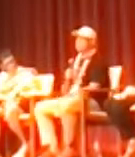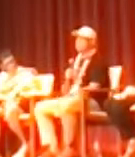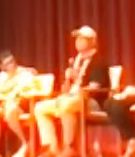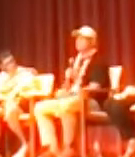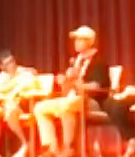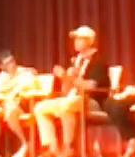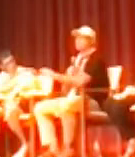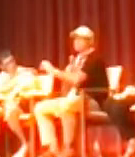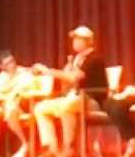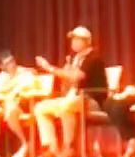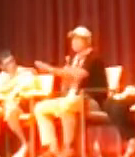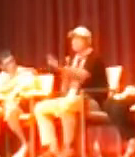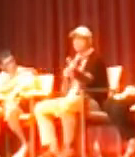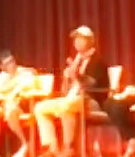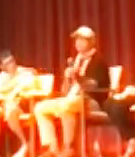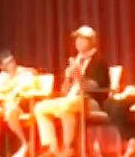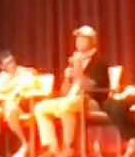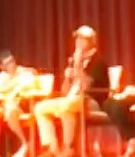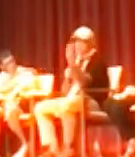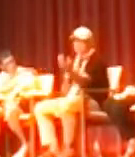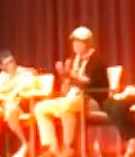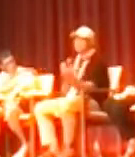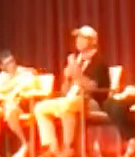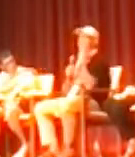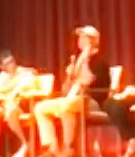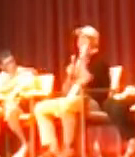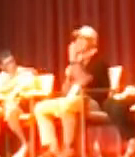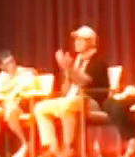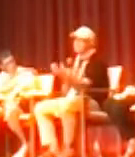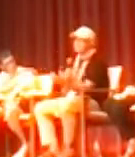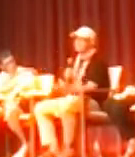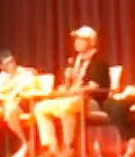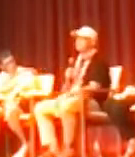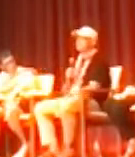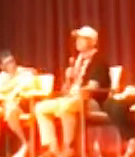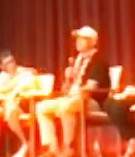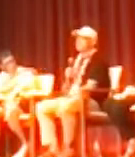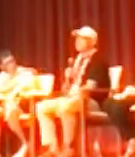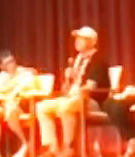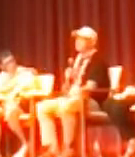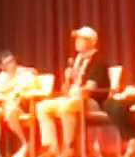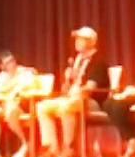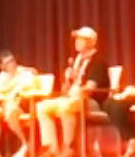you had the big dogs, they're all there playing, you would think up bass, and